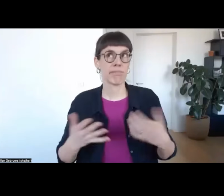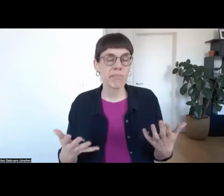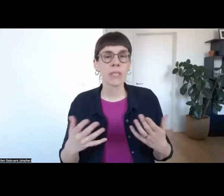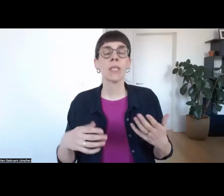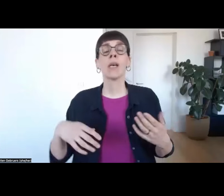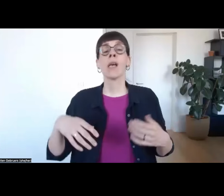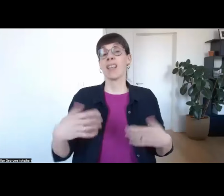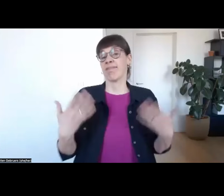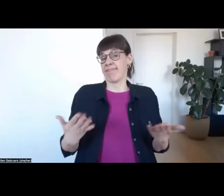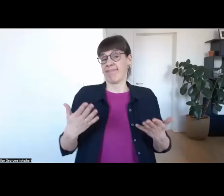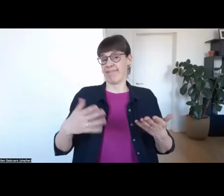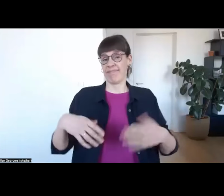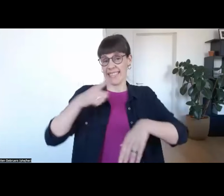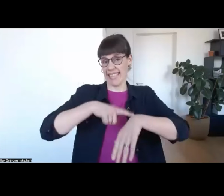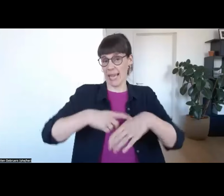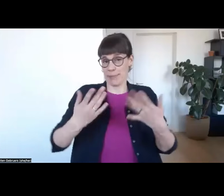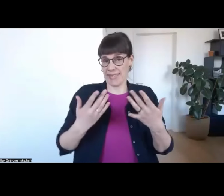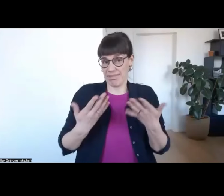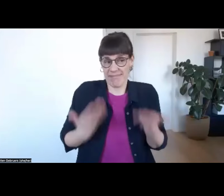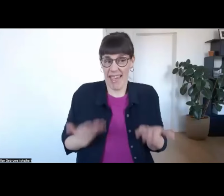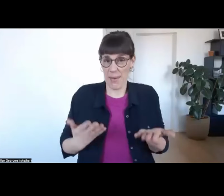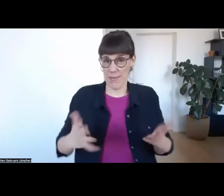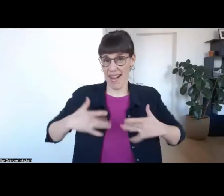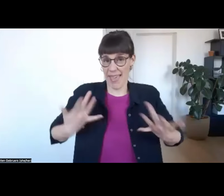She's unwell, she has COVID.